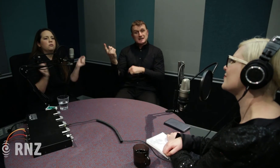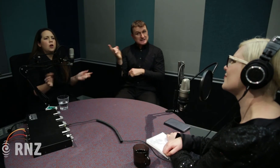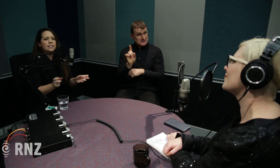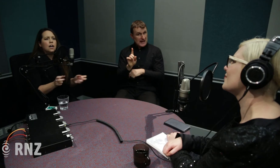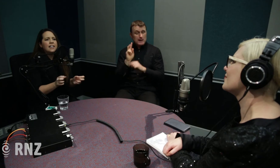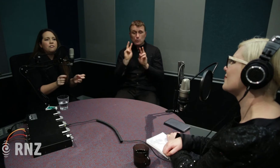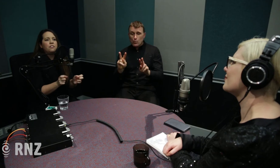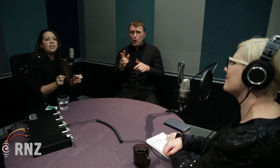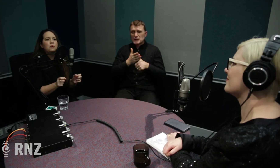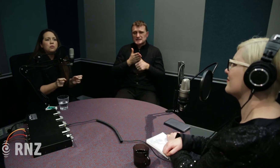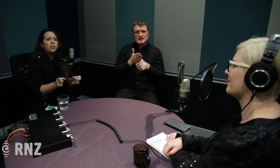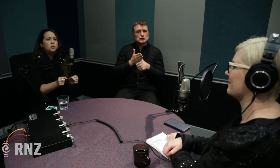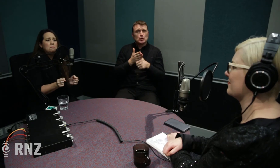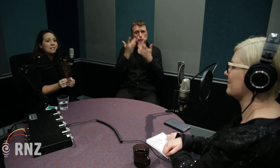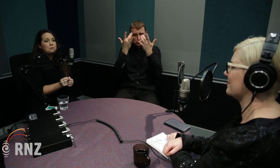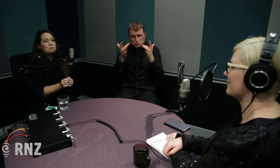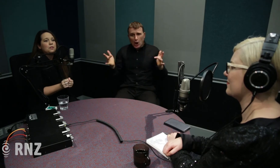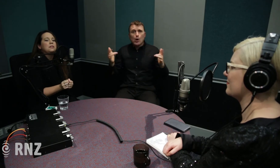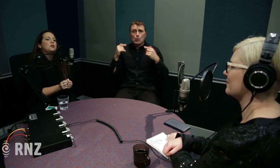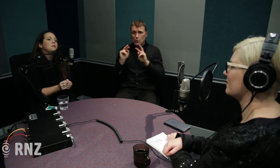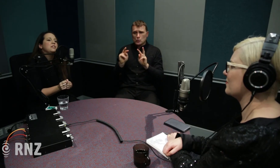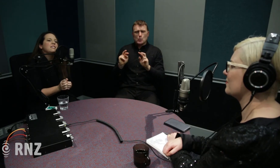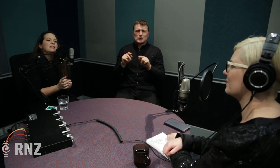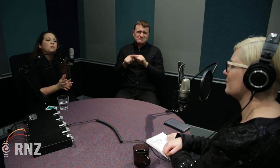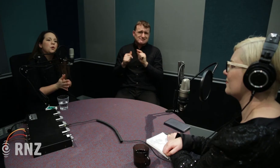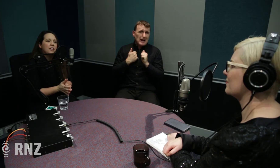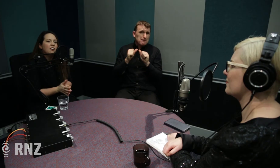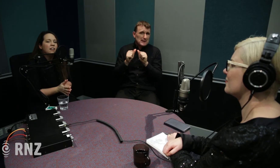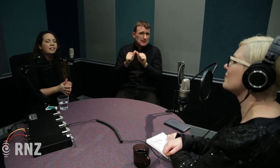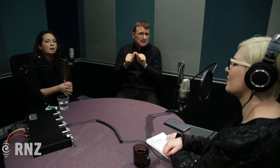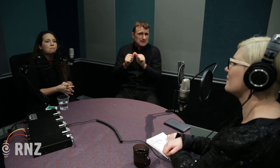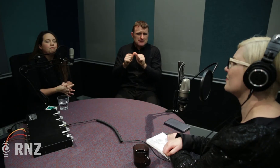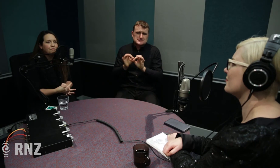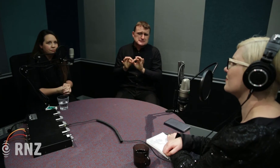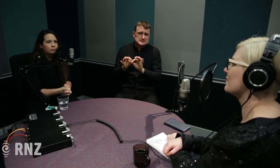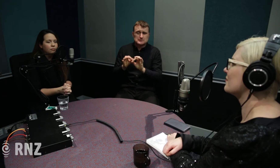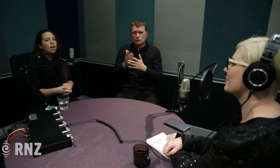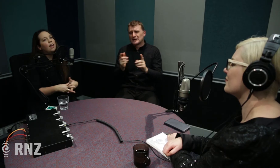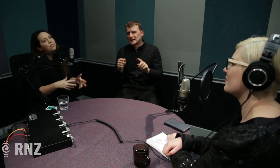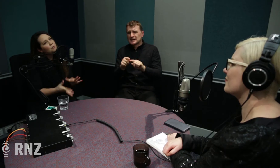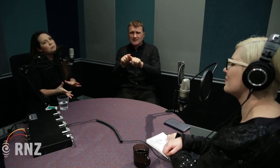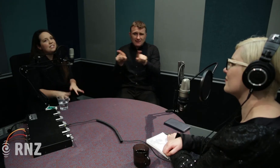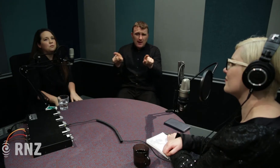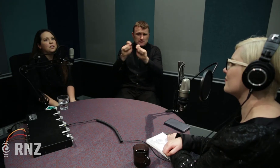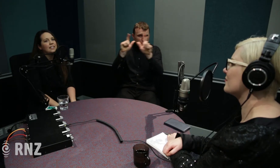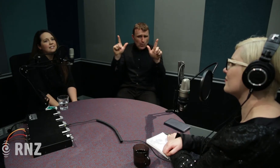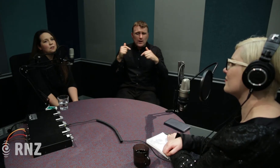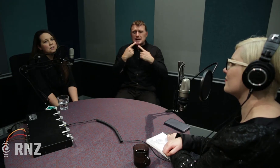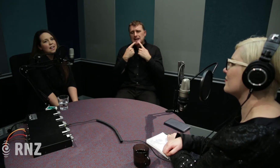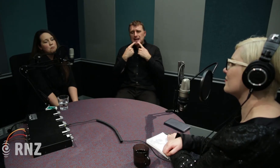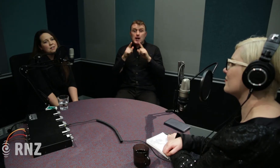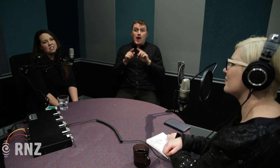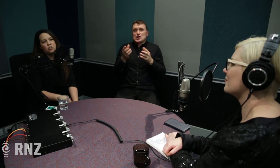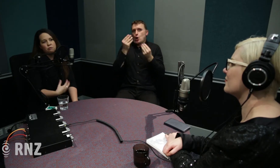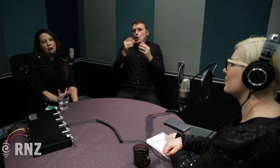everywhere, and we were trying to sign everything, and we were trying to do the best that we possibly could, but we just weren't aware. And then when we did Wicked, it